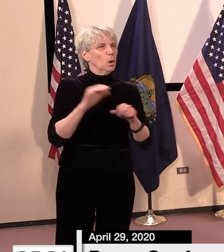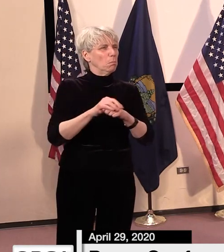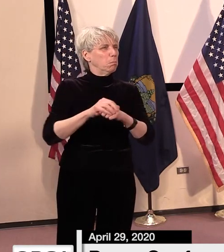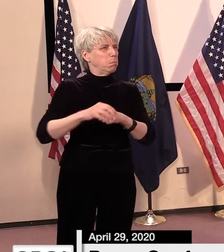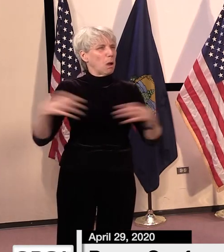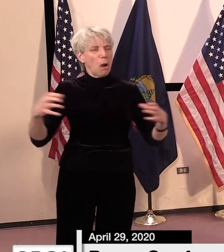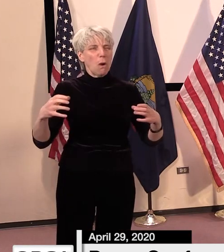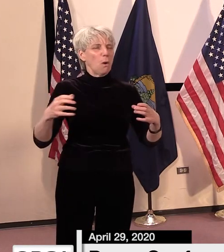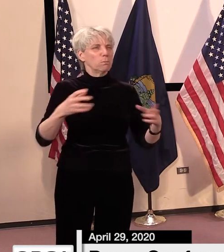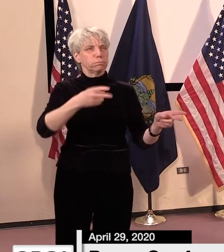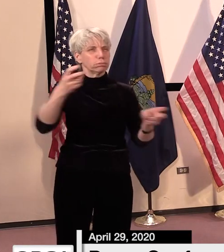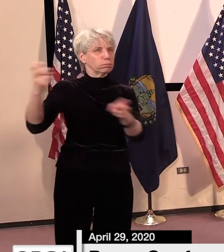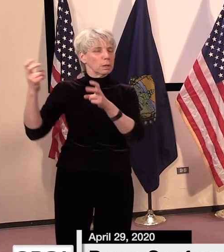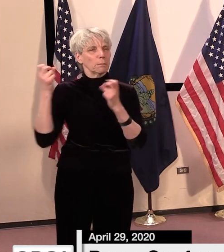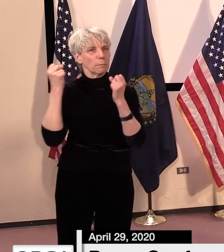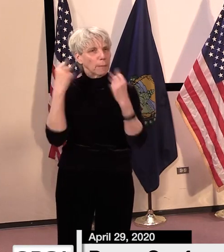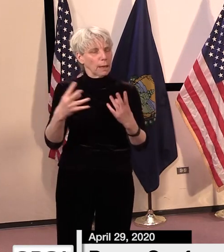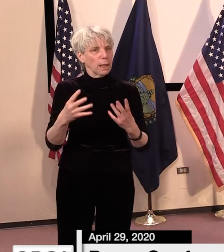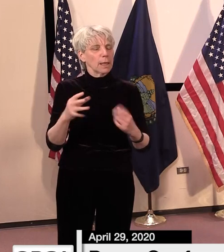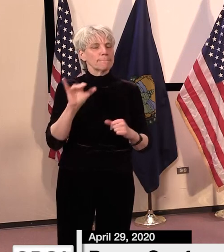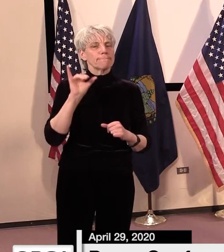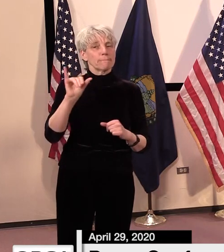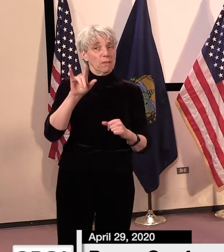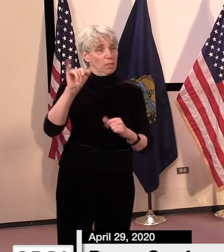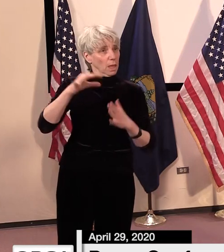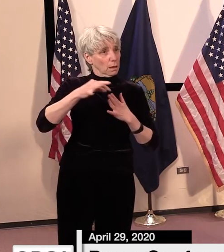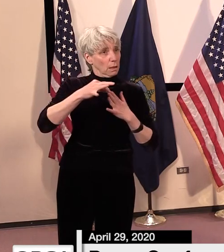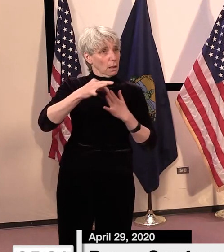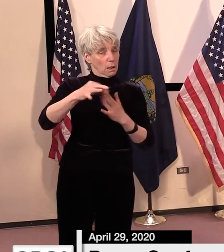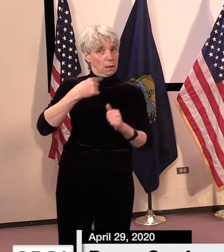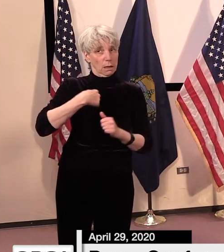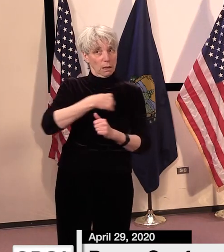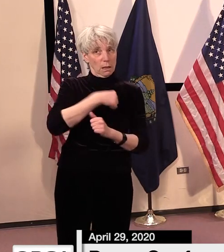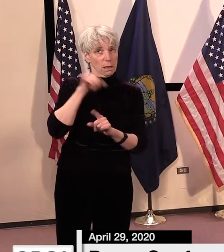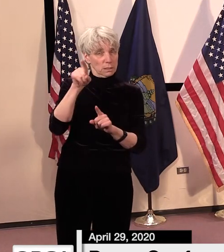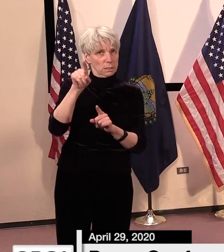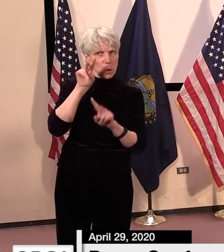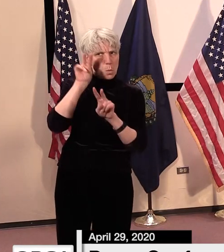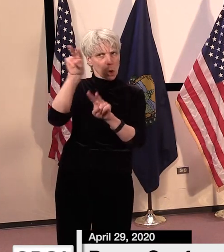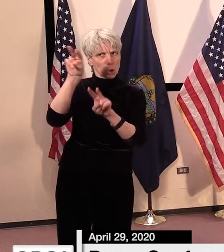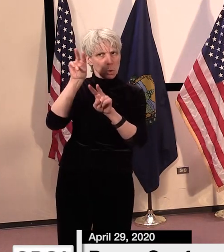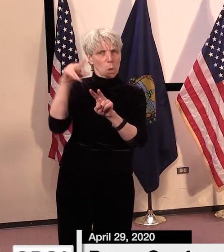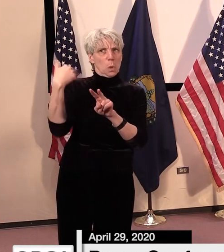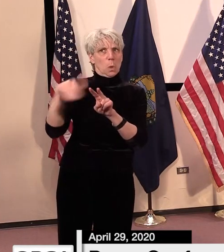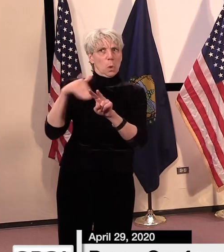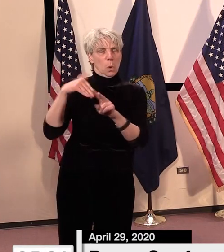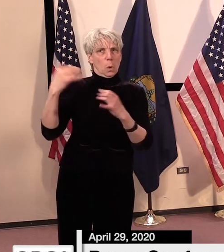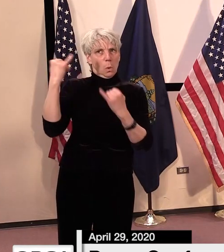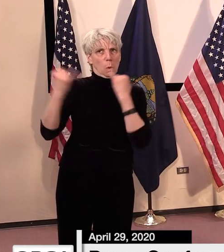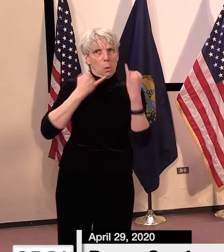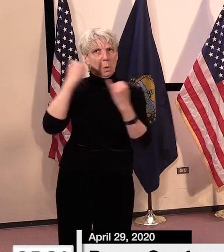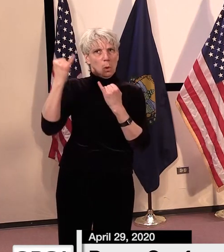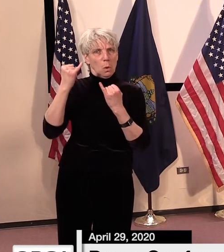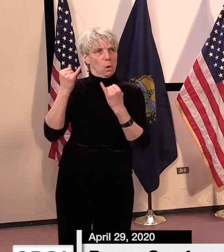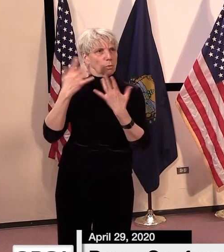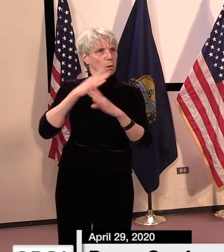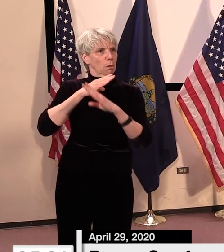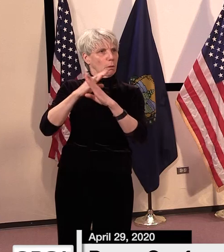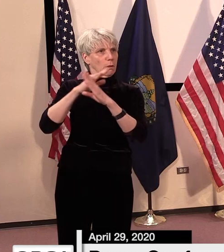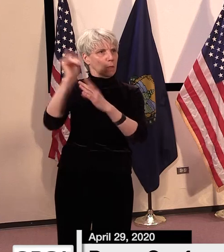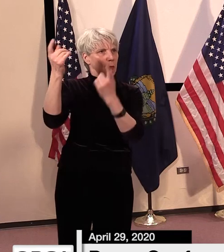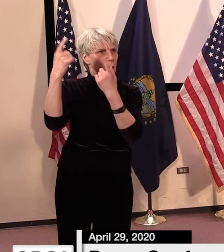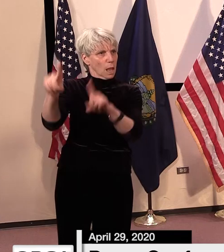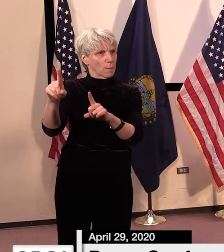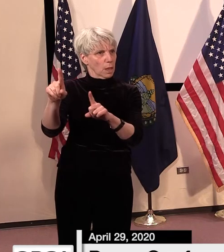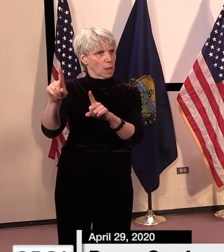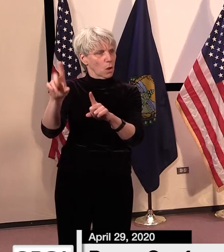the reopening of Vermont more than what's actually happening in Vermont at this point, and I have a follow-up too. Yeah, well, a